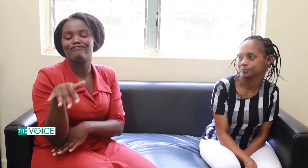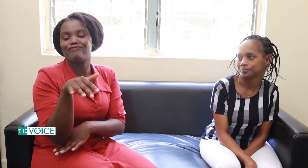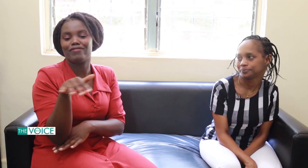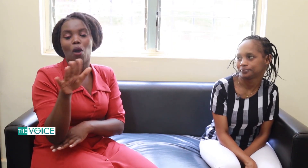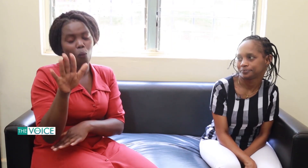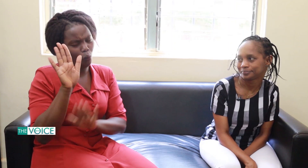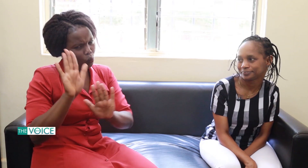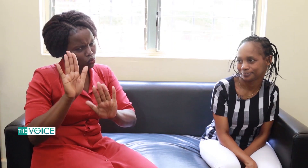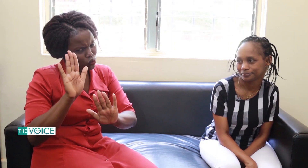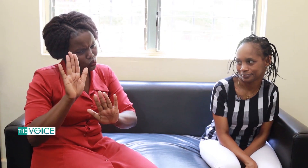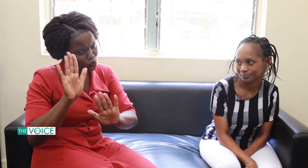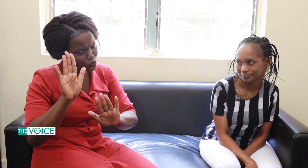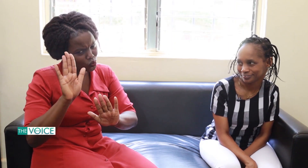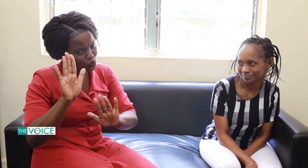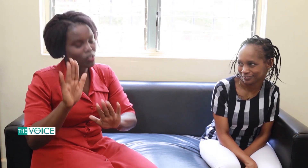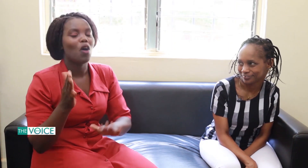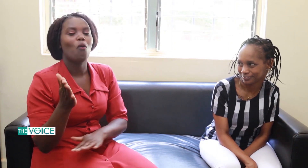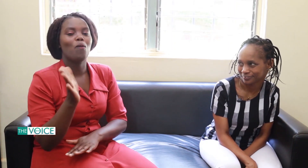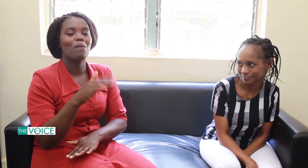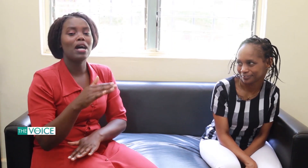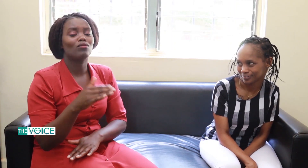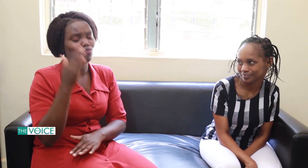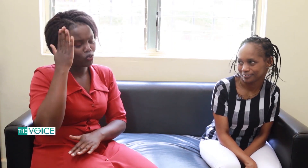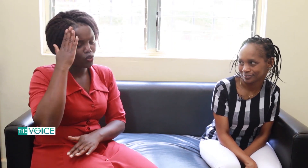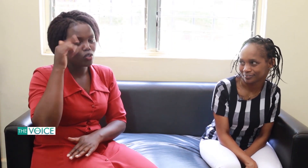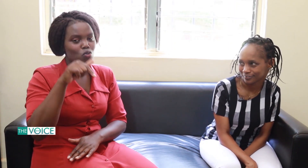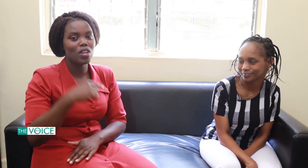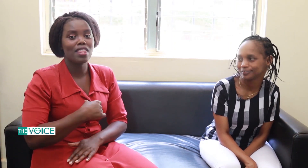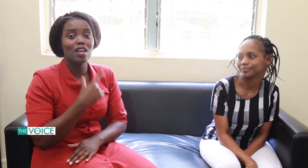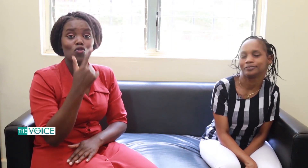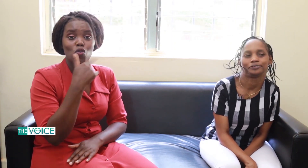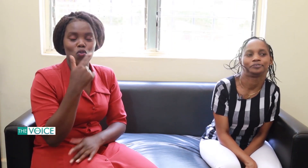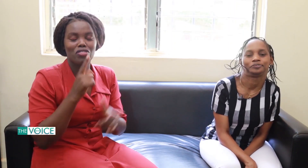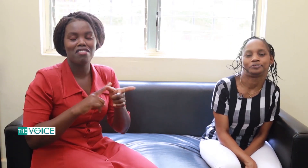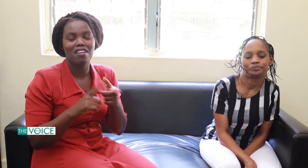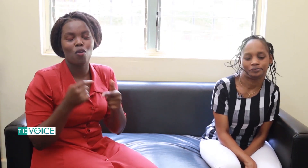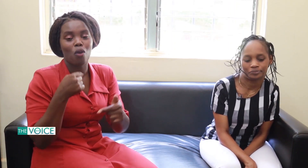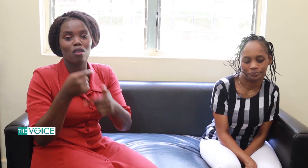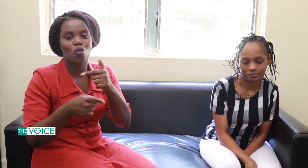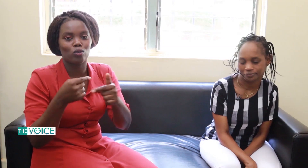month, meaning it's a cerebral palsy month. We'll be back.